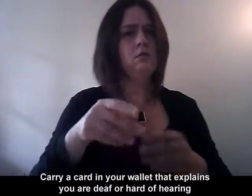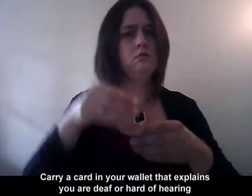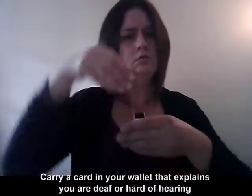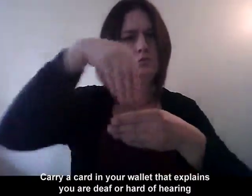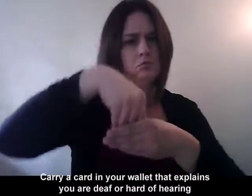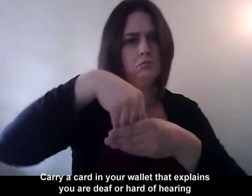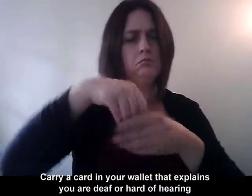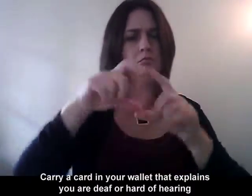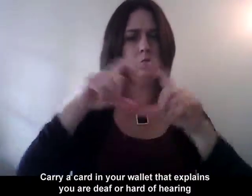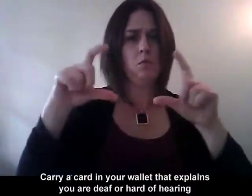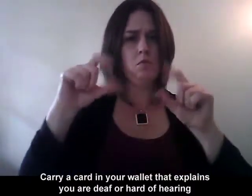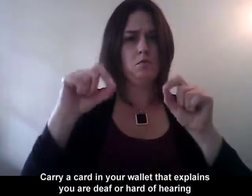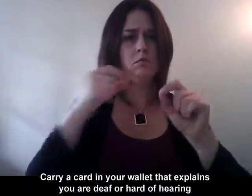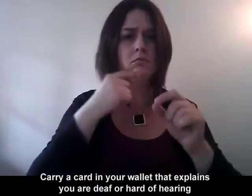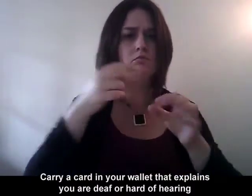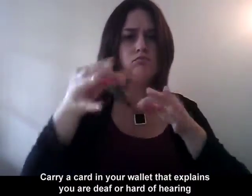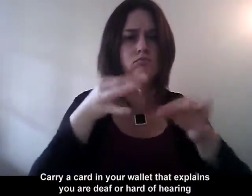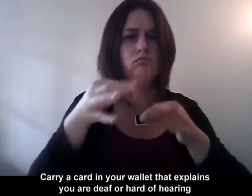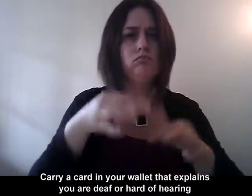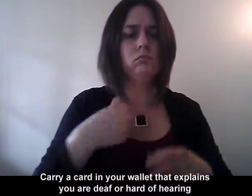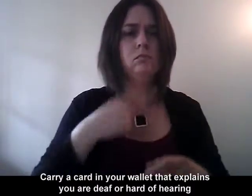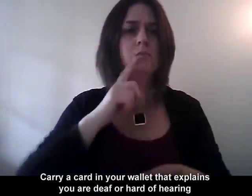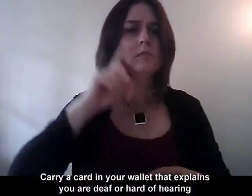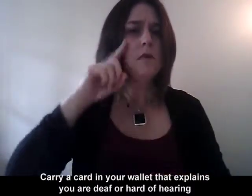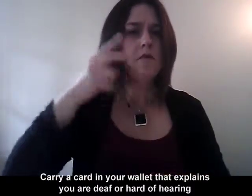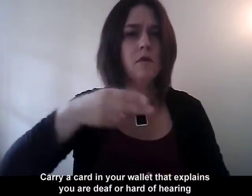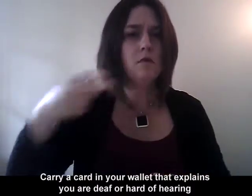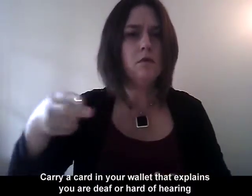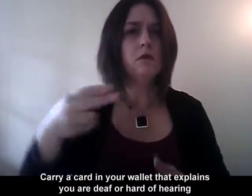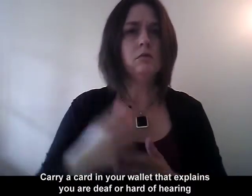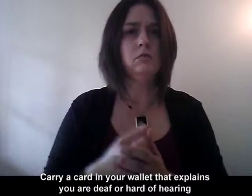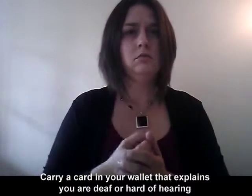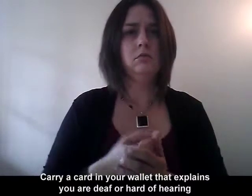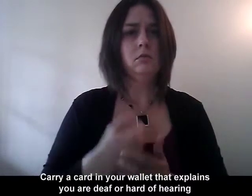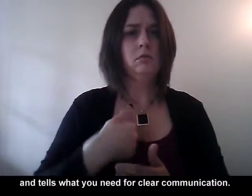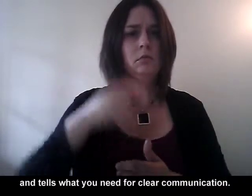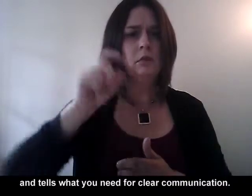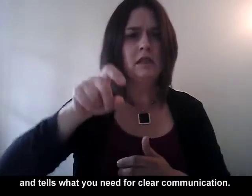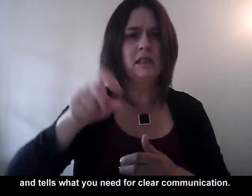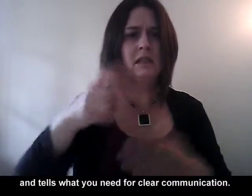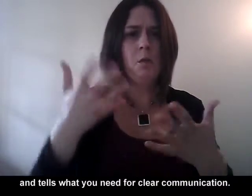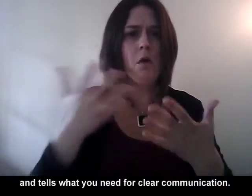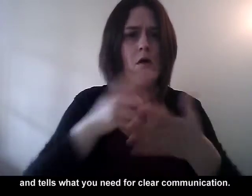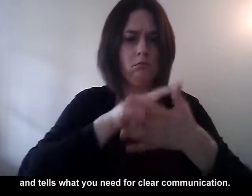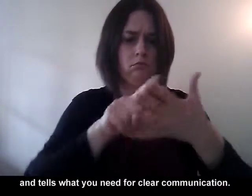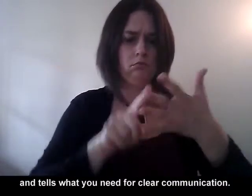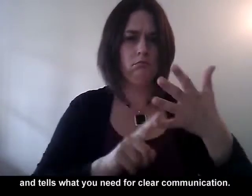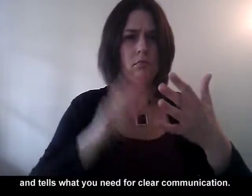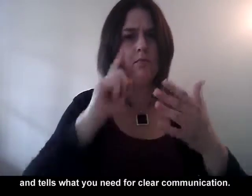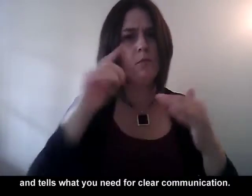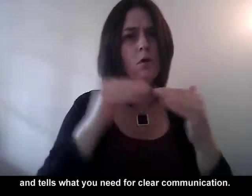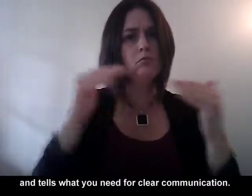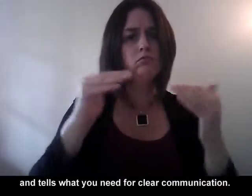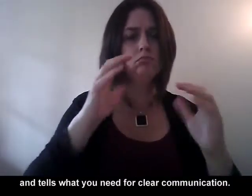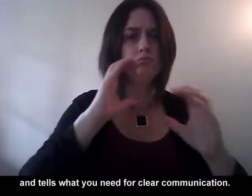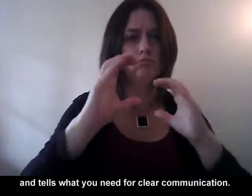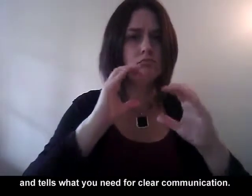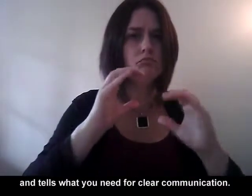Carry a card in your wallet that explains you are deaf or hard of hearing and tells what you need for clear